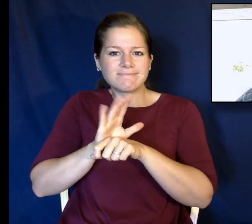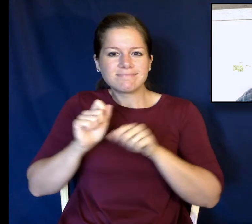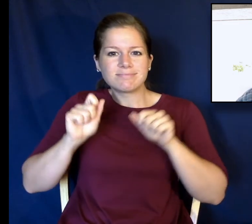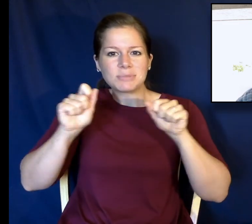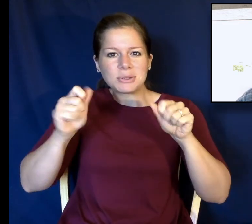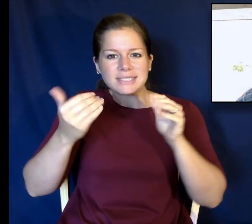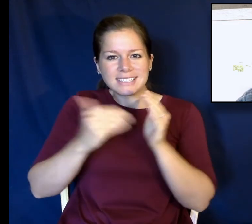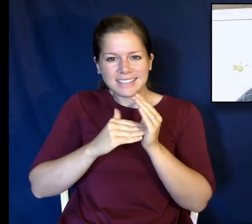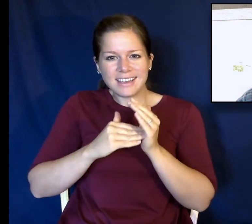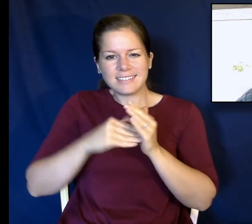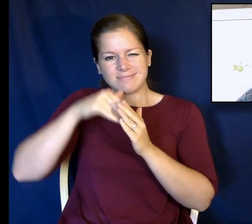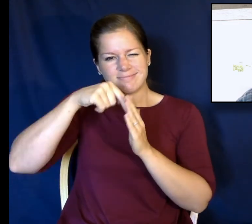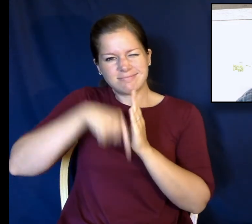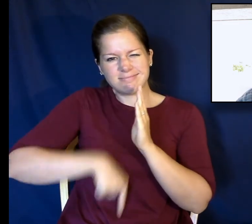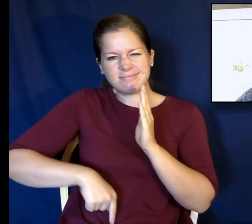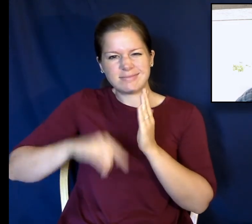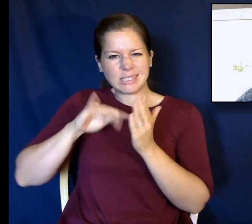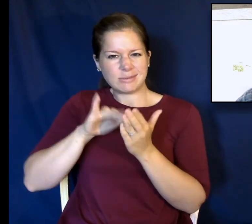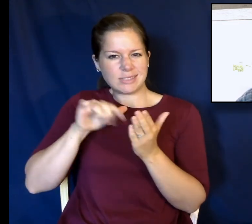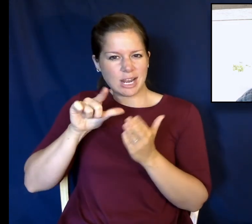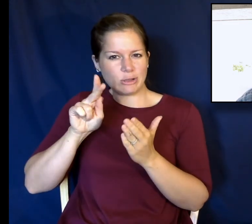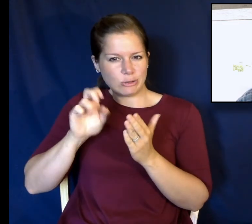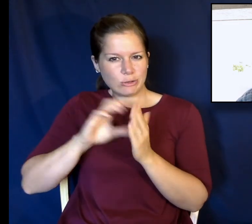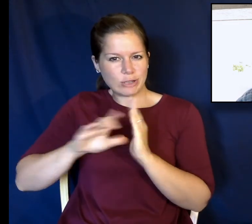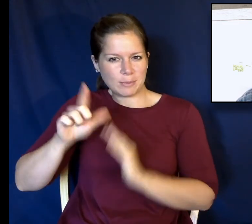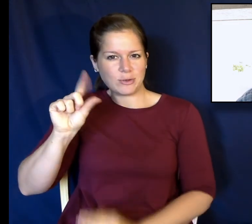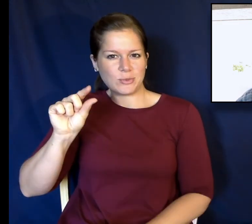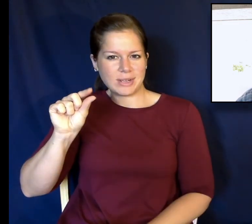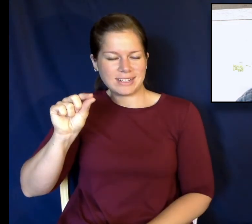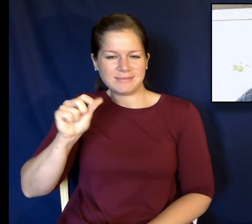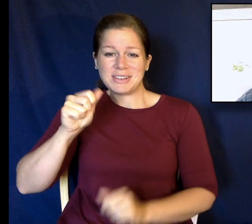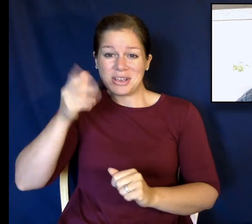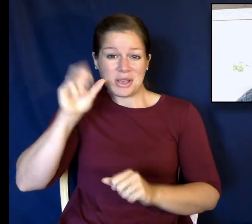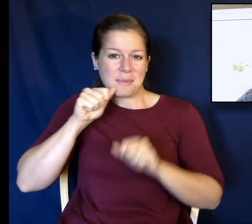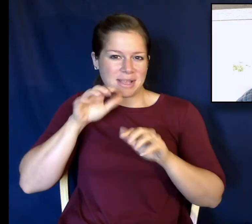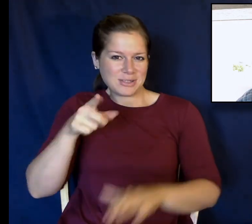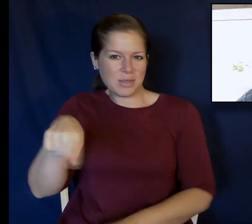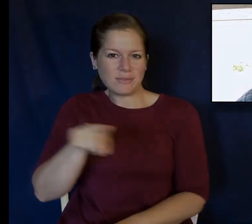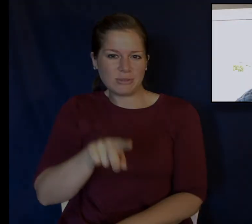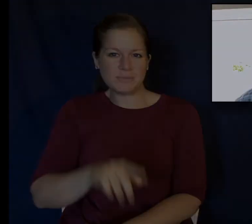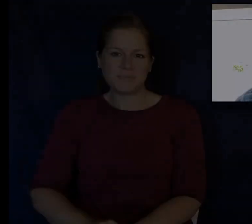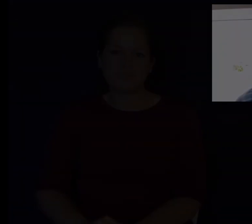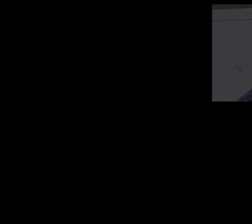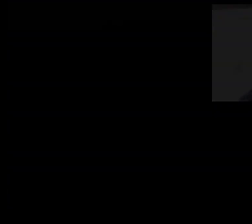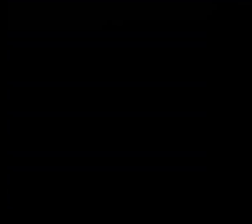and dive into some more of Luke chapter 20. God bless you guys.